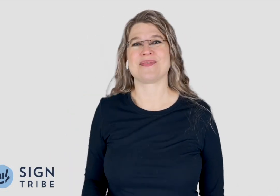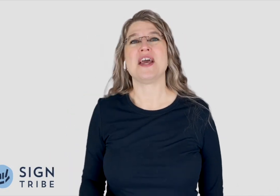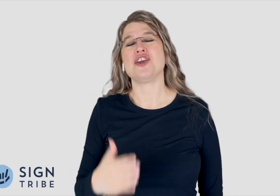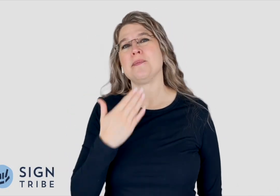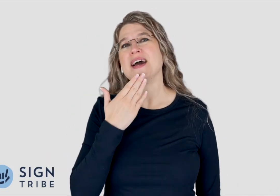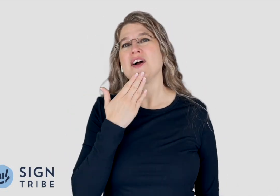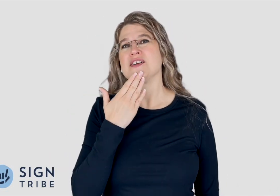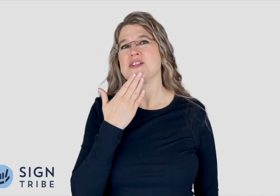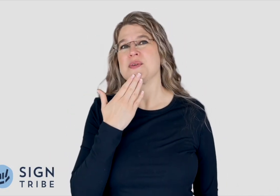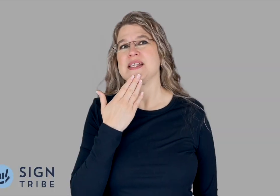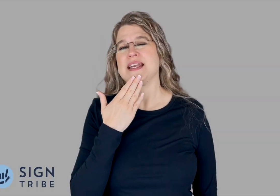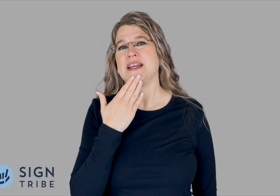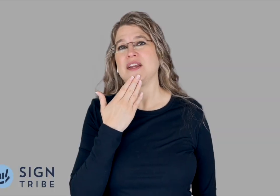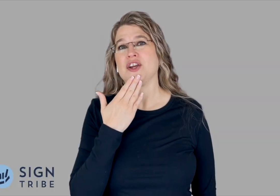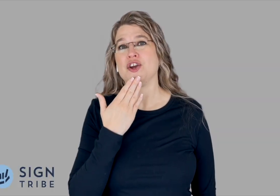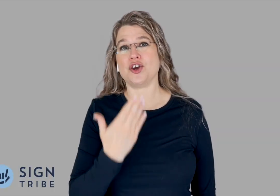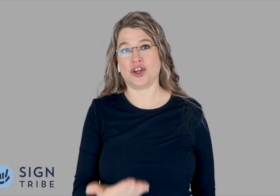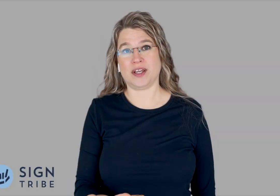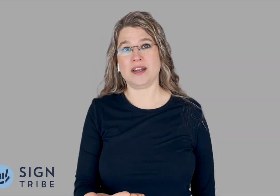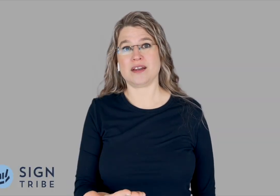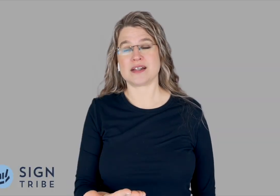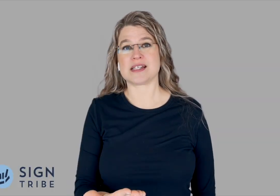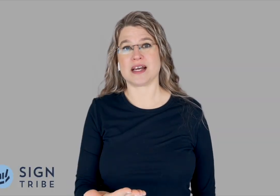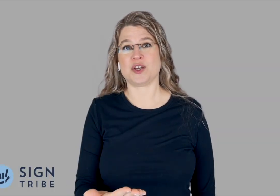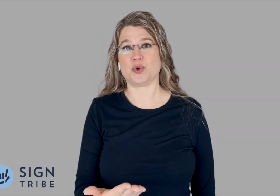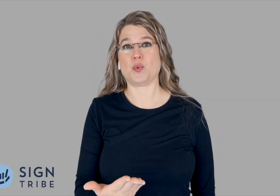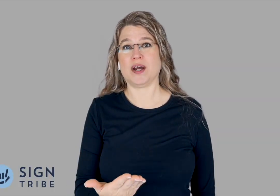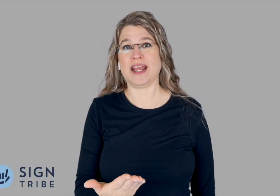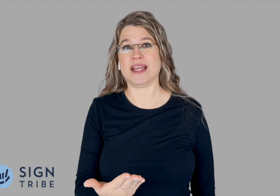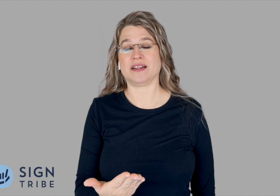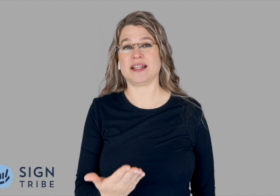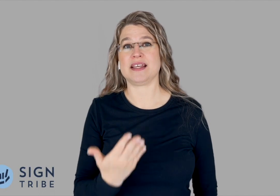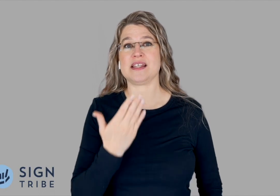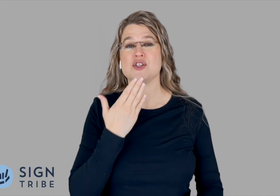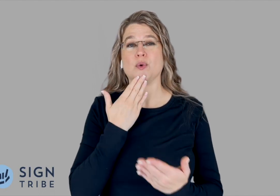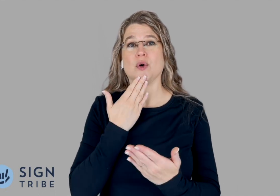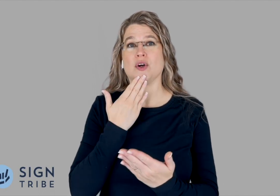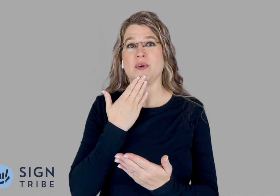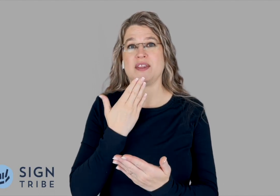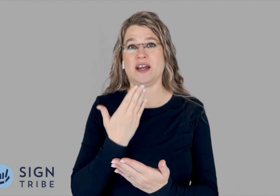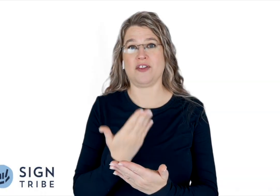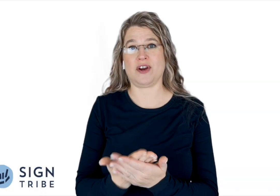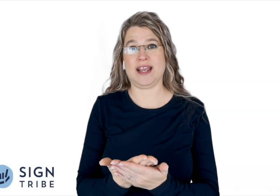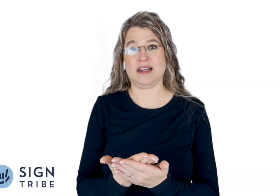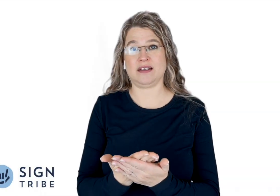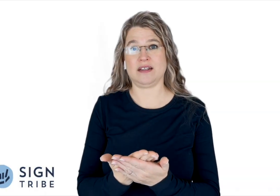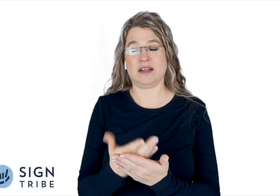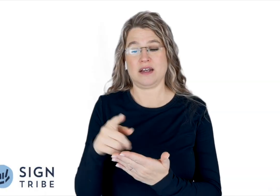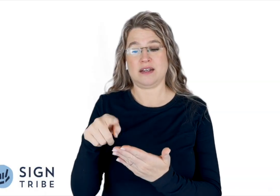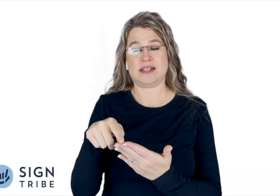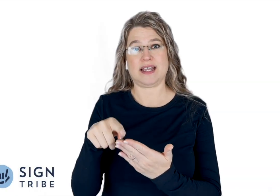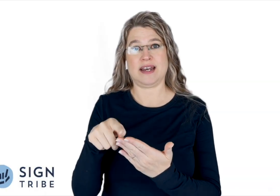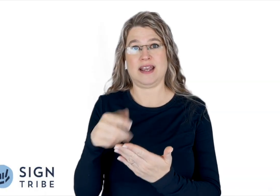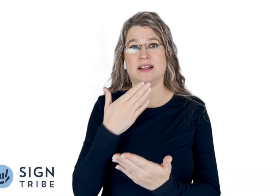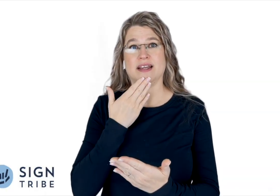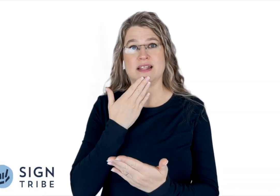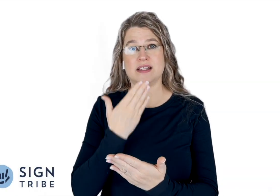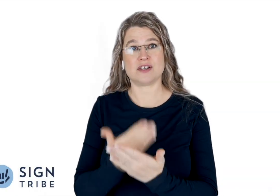You might also see good signed with one hand like this, or with the other hand, second hand like this,